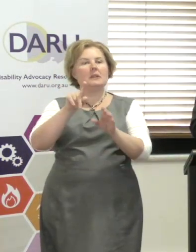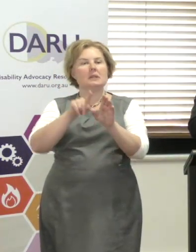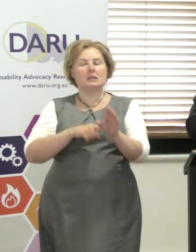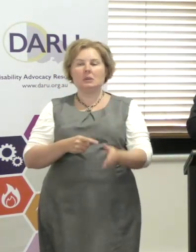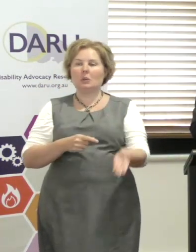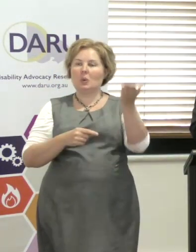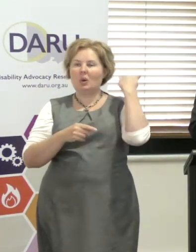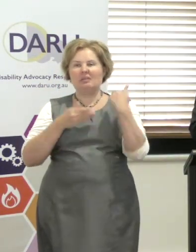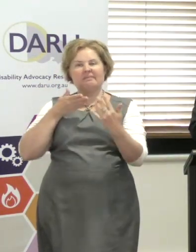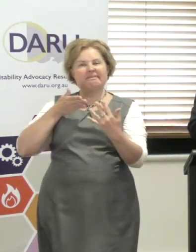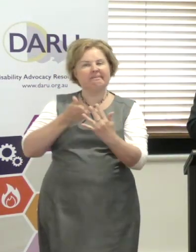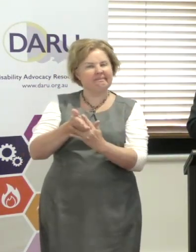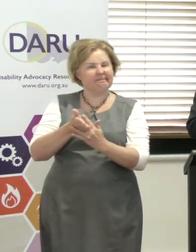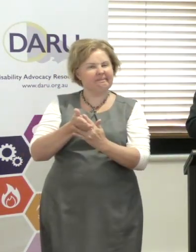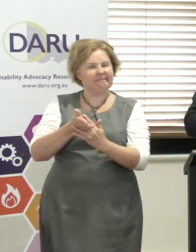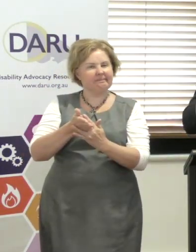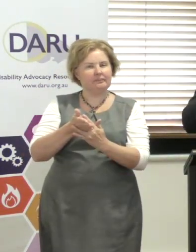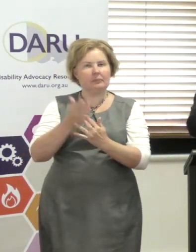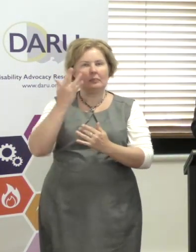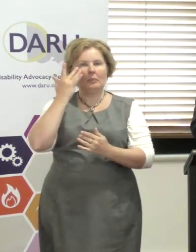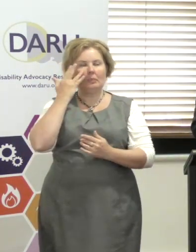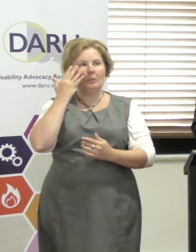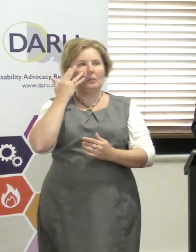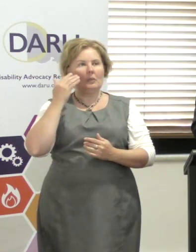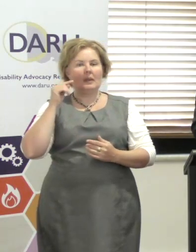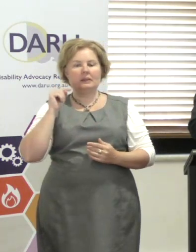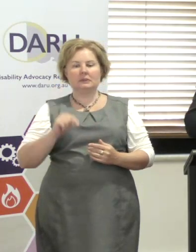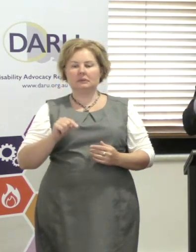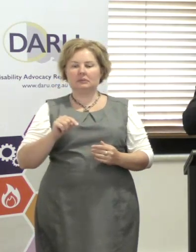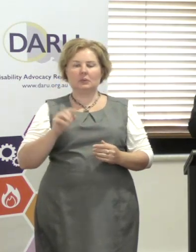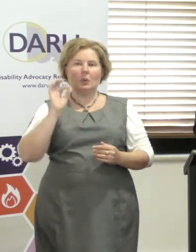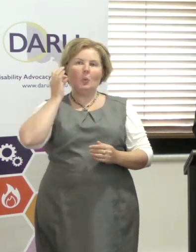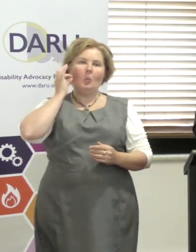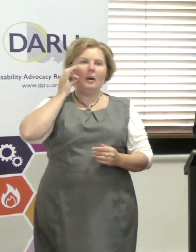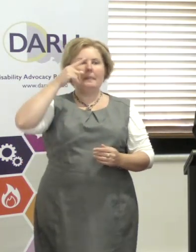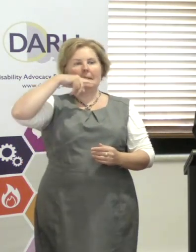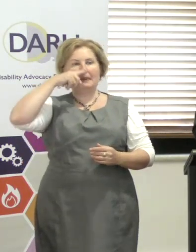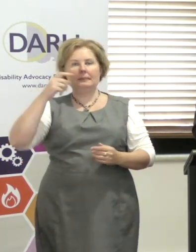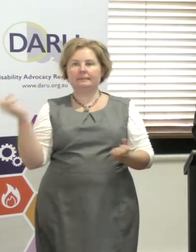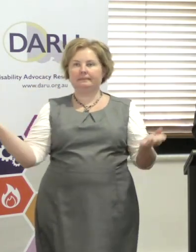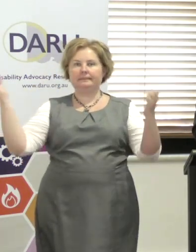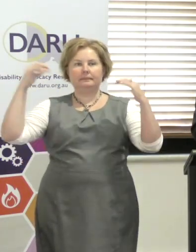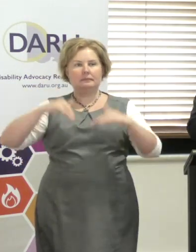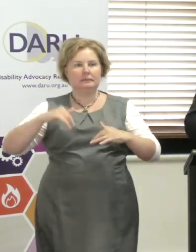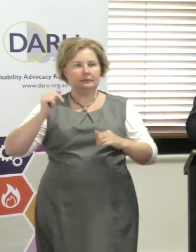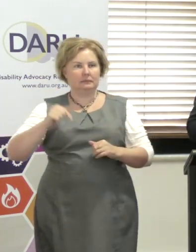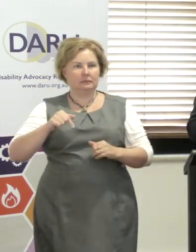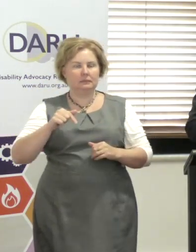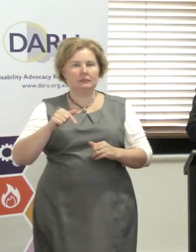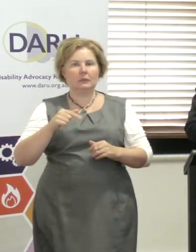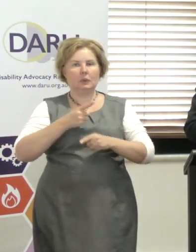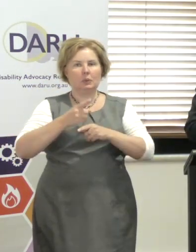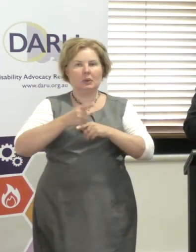250 years ago, when this country, white fellas come to this country, and we talk a lot